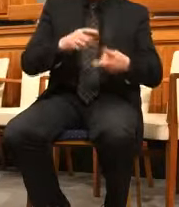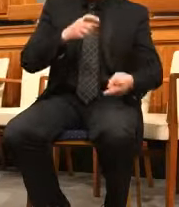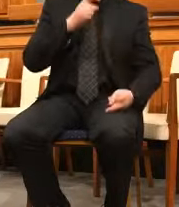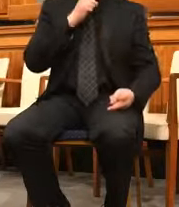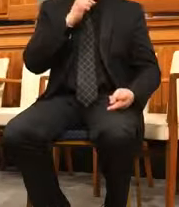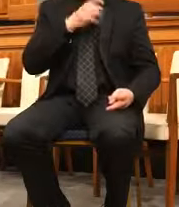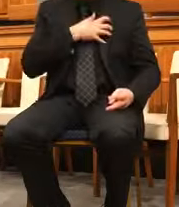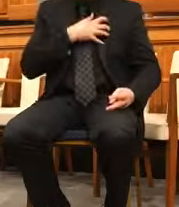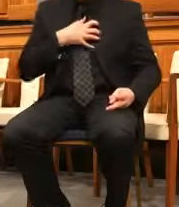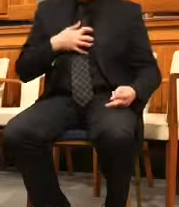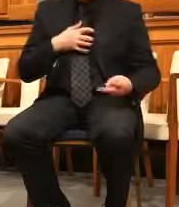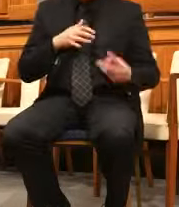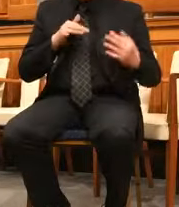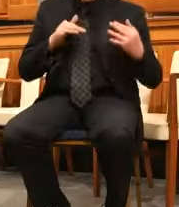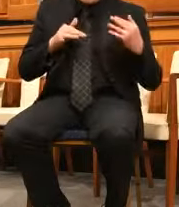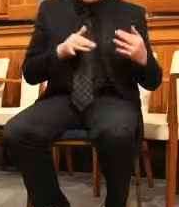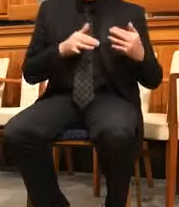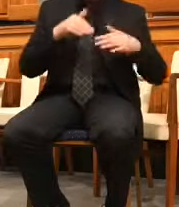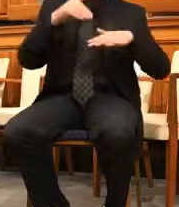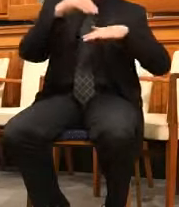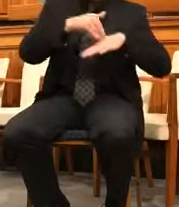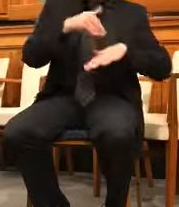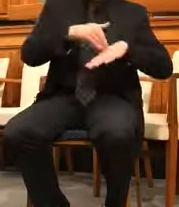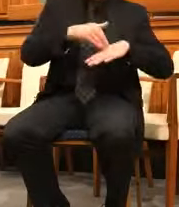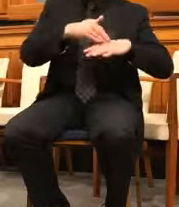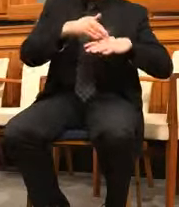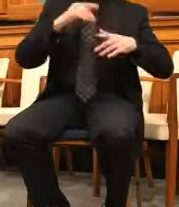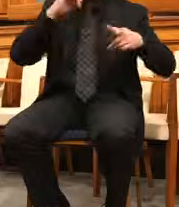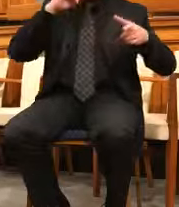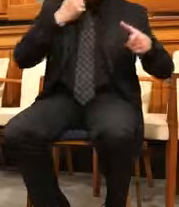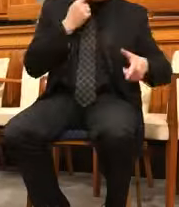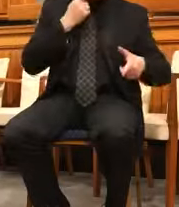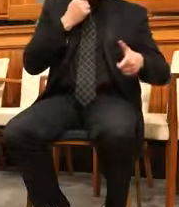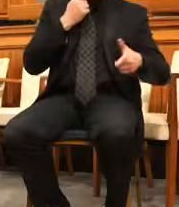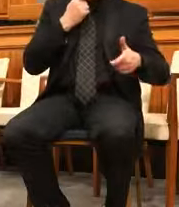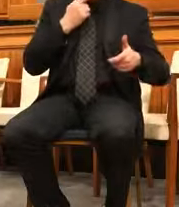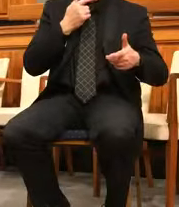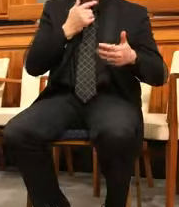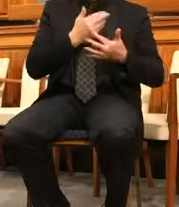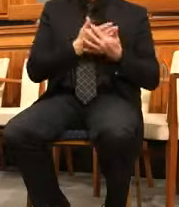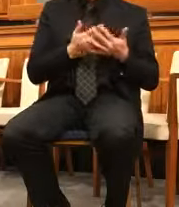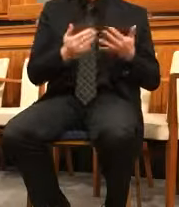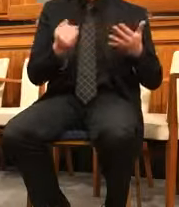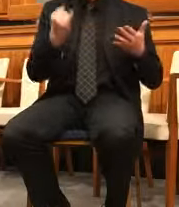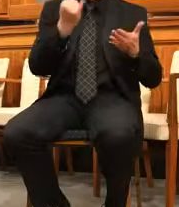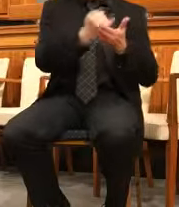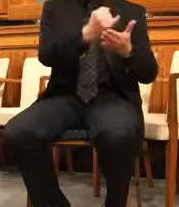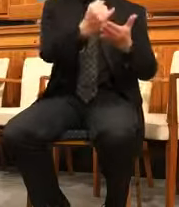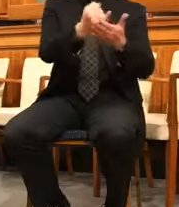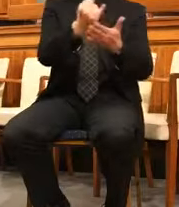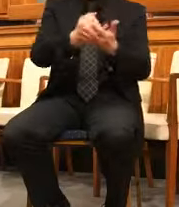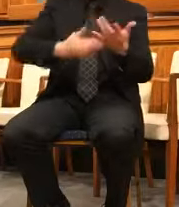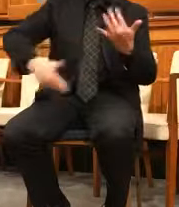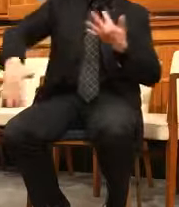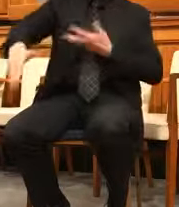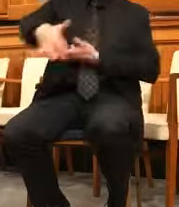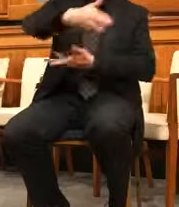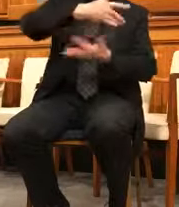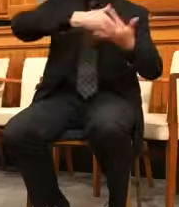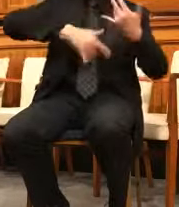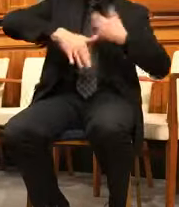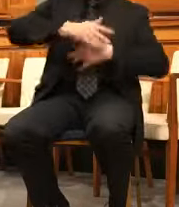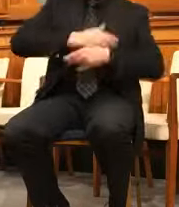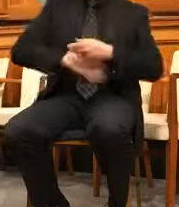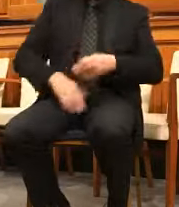wars, troubles, unspeakable cruelty and unkindness going on all around us all the time. And we'll never get